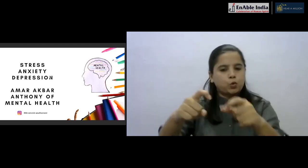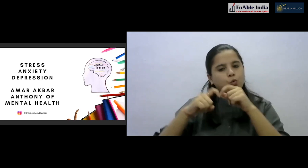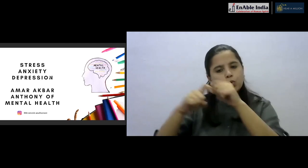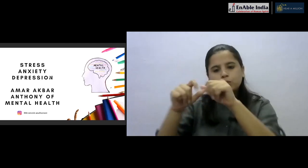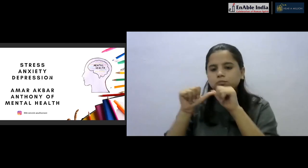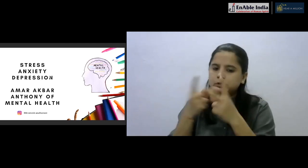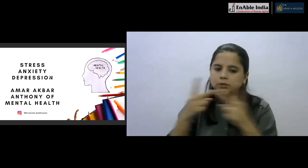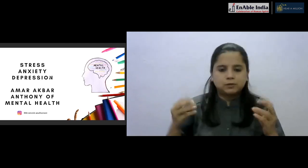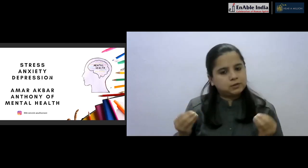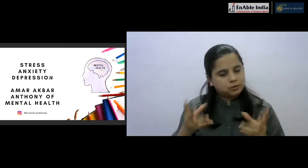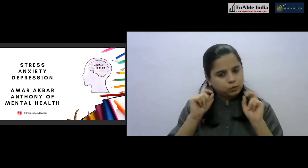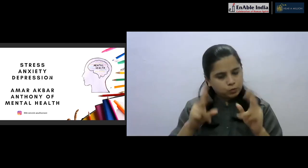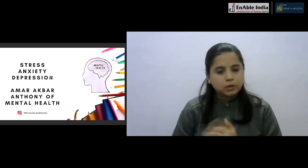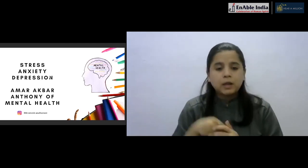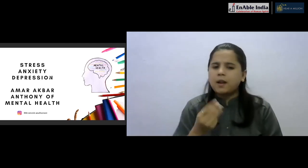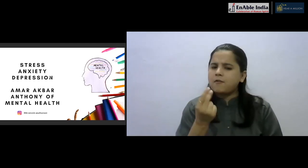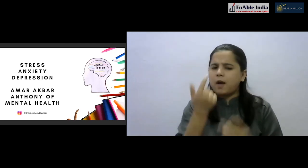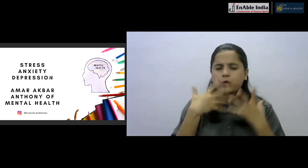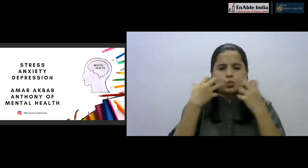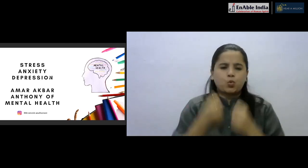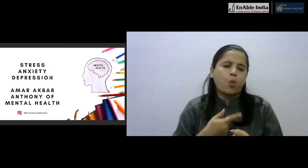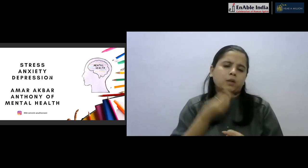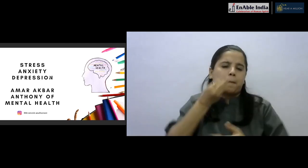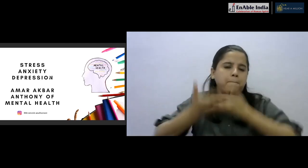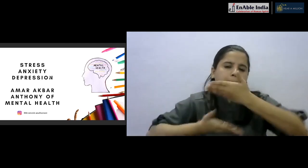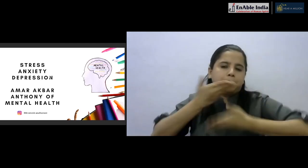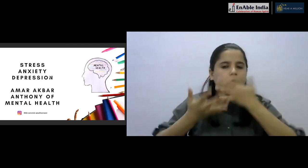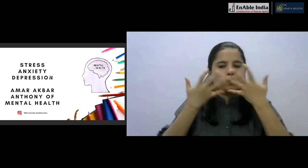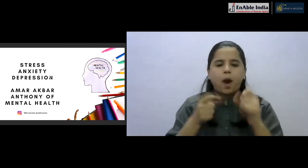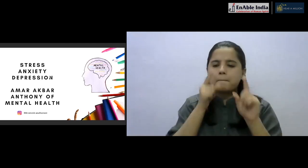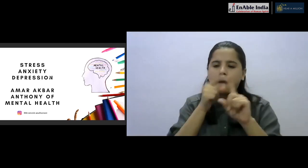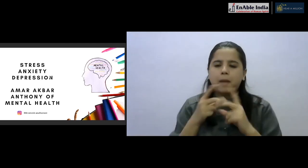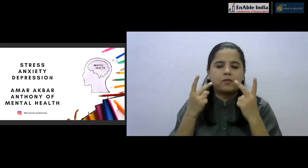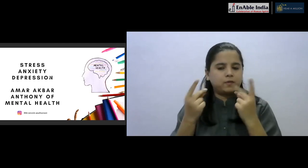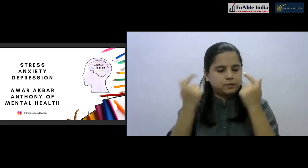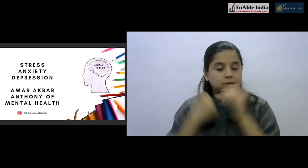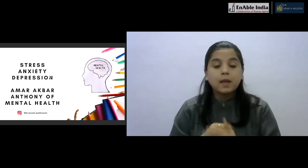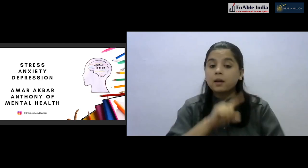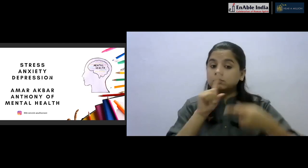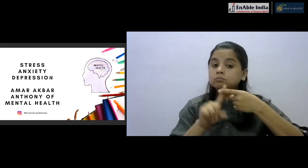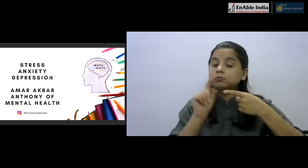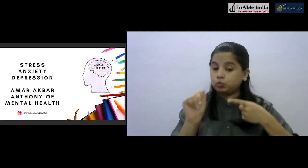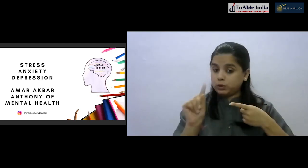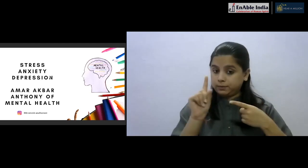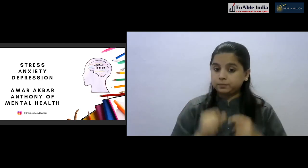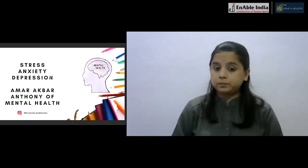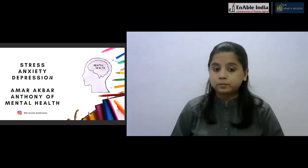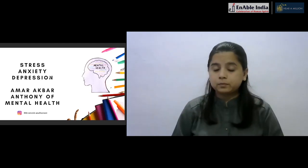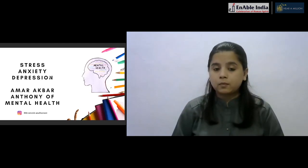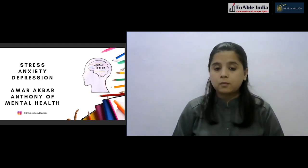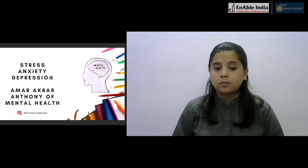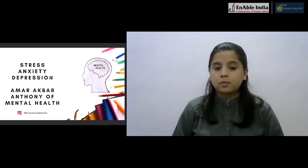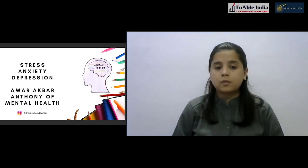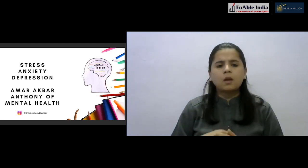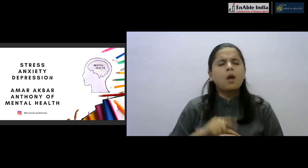The other couple of quick tips that I wanted to give you was, first is a universal